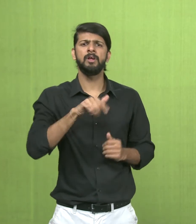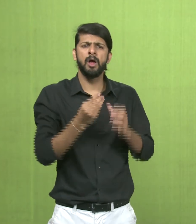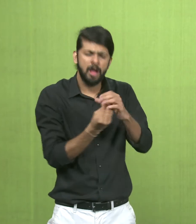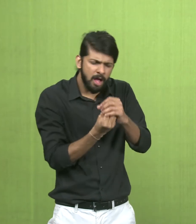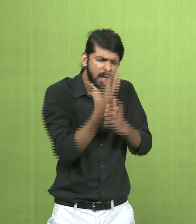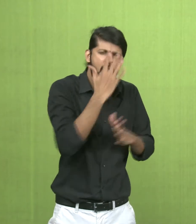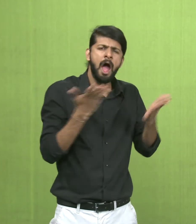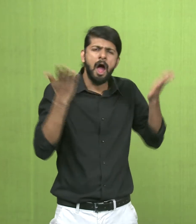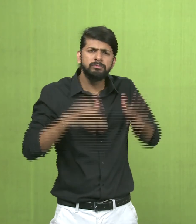The state of origin: